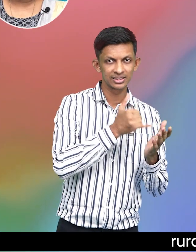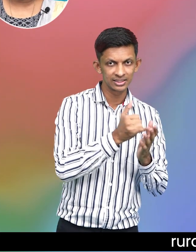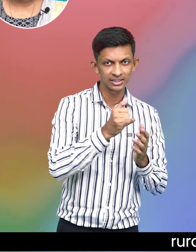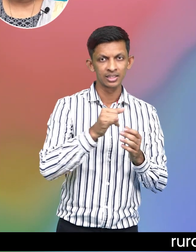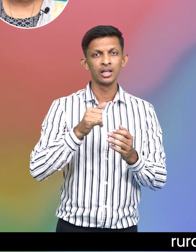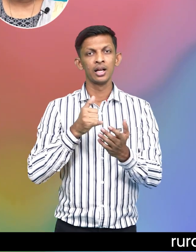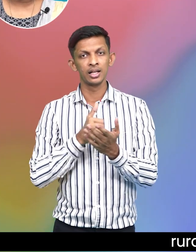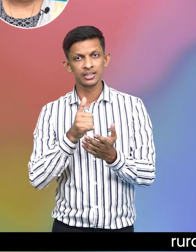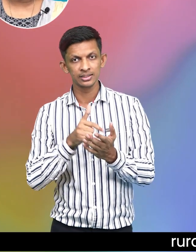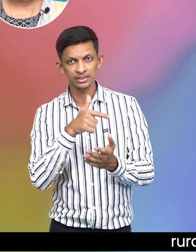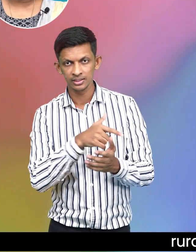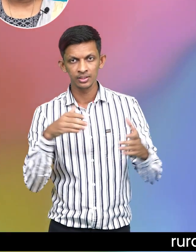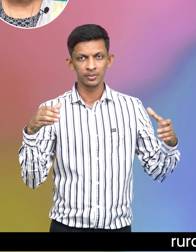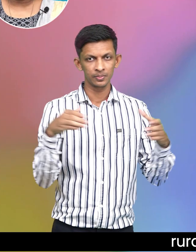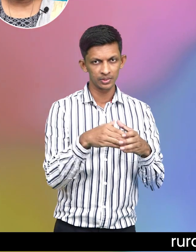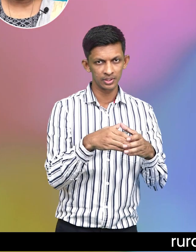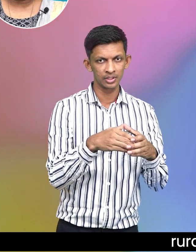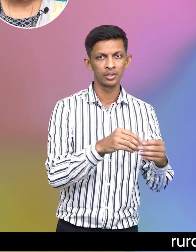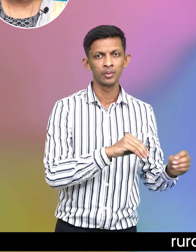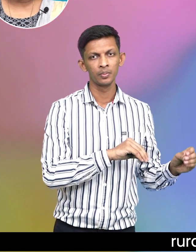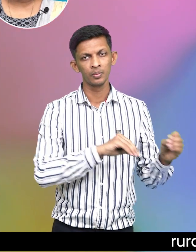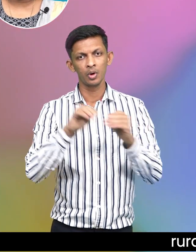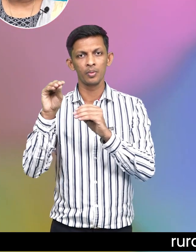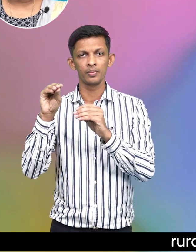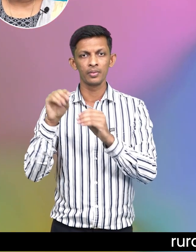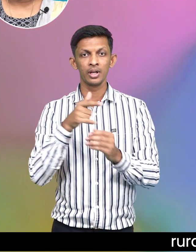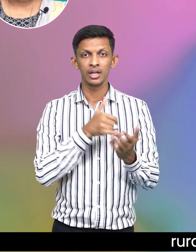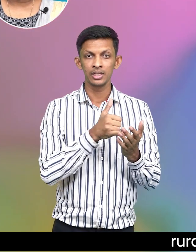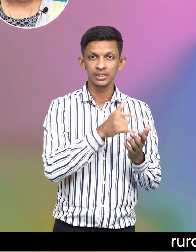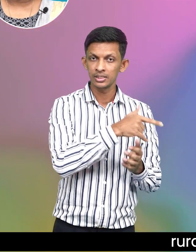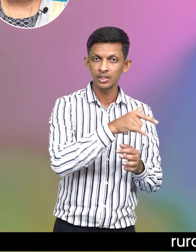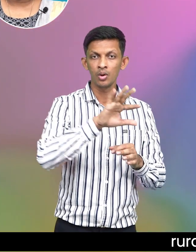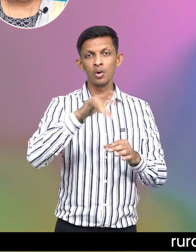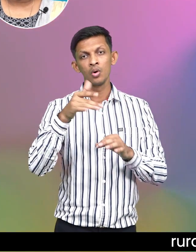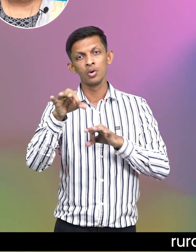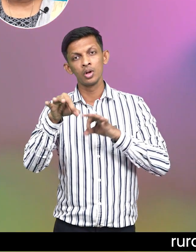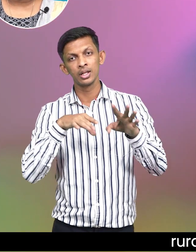Rural to rural migration, rural to urban migration.